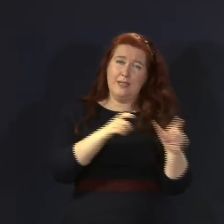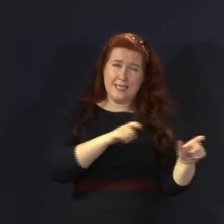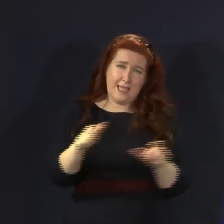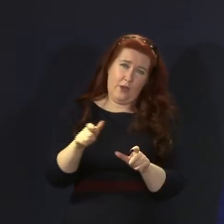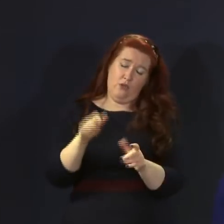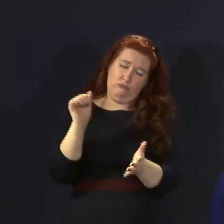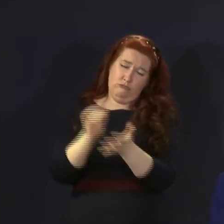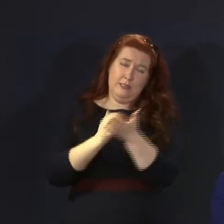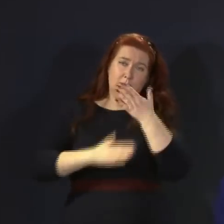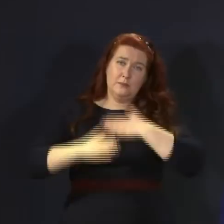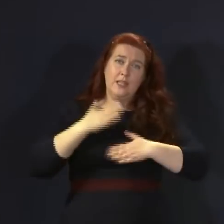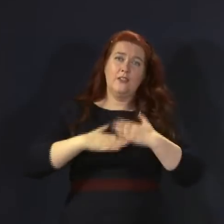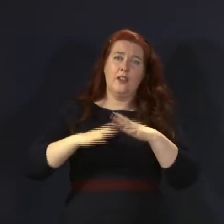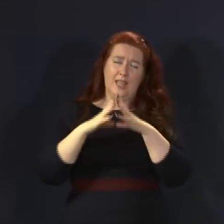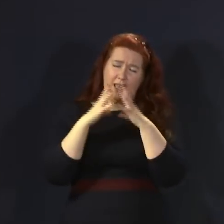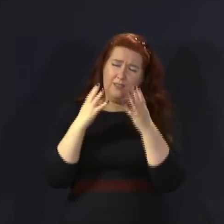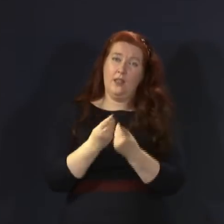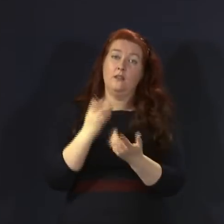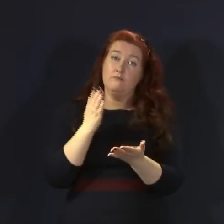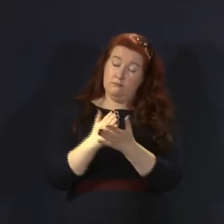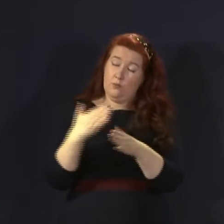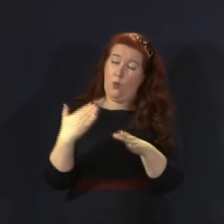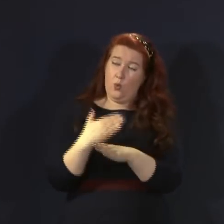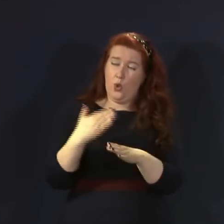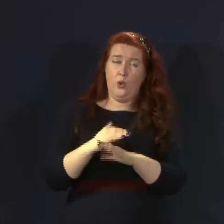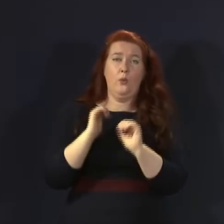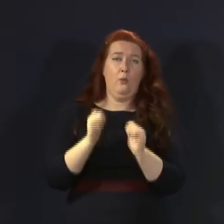do all the right things. They are working and we are very